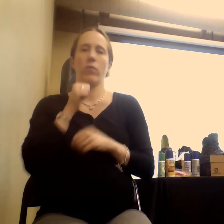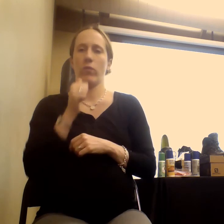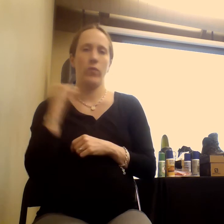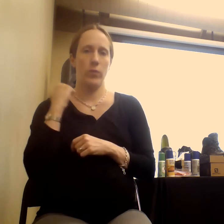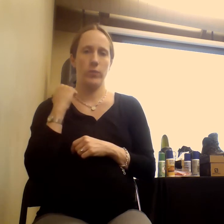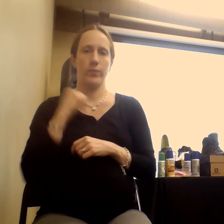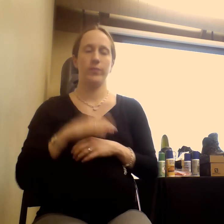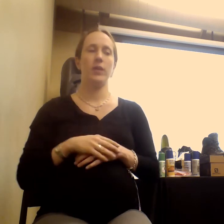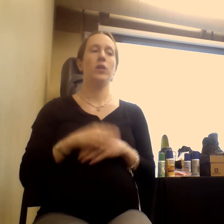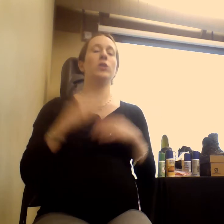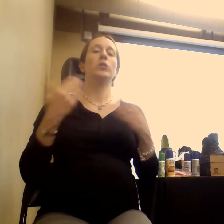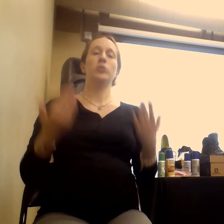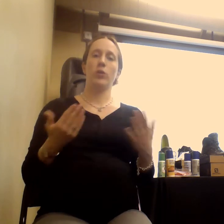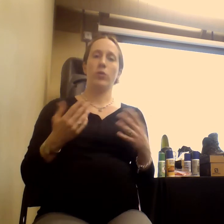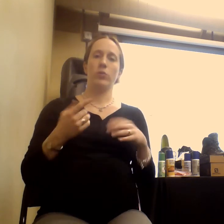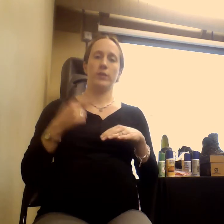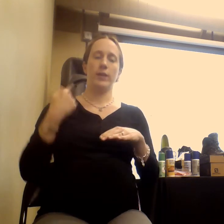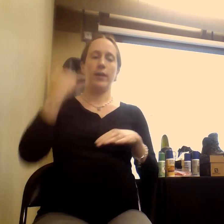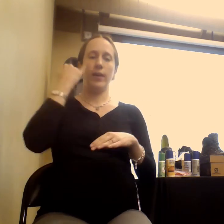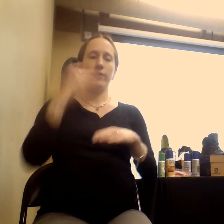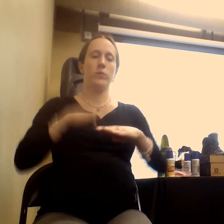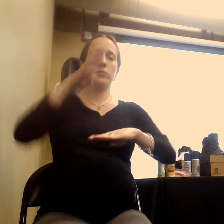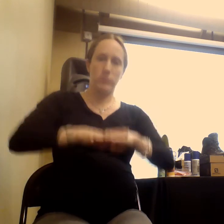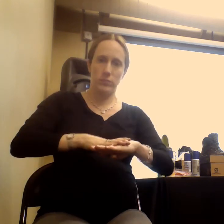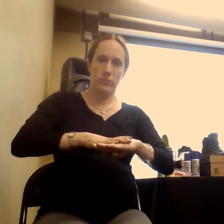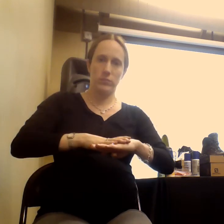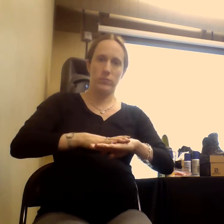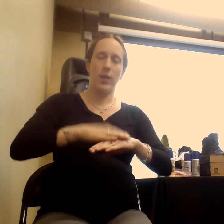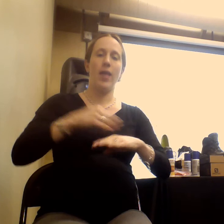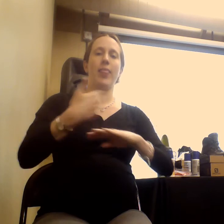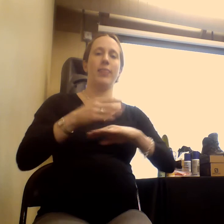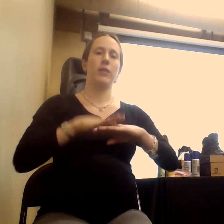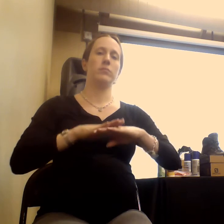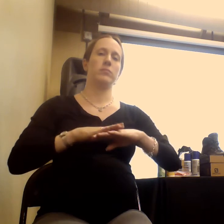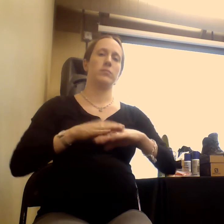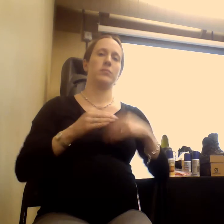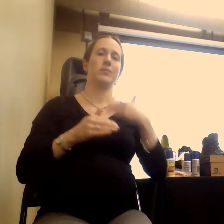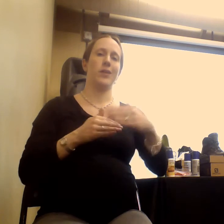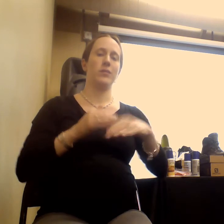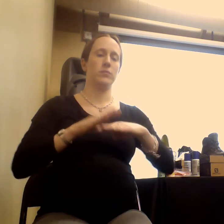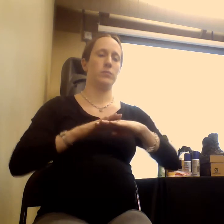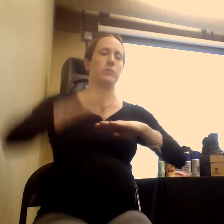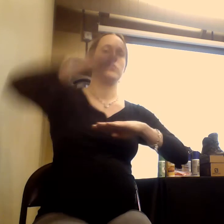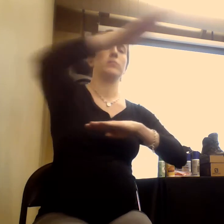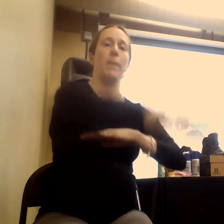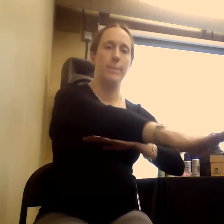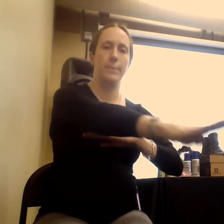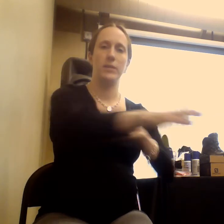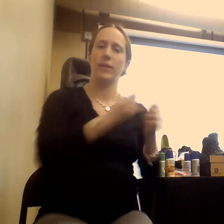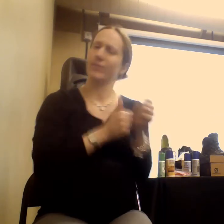look, but he won't come out at you. So most of it is when you surprise him and you land right on the other edge of a root rock.